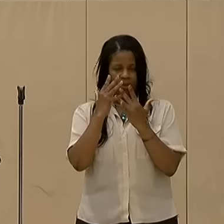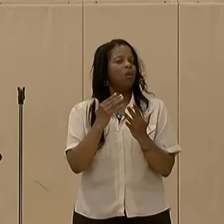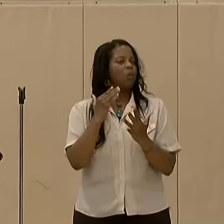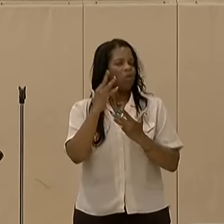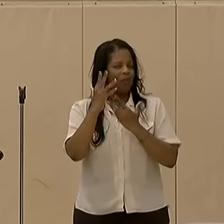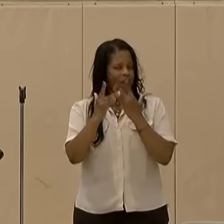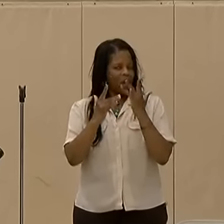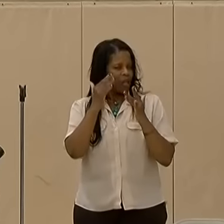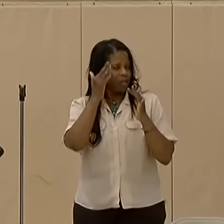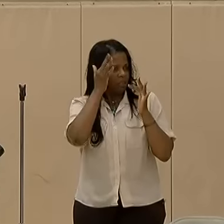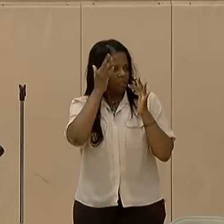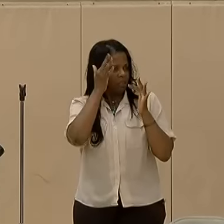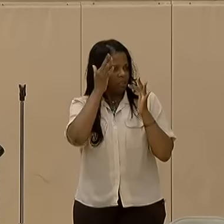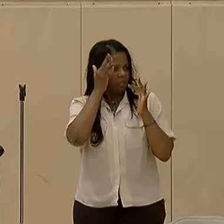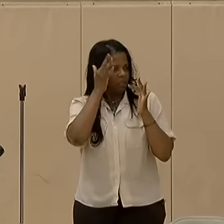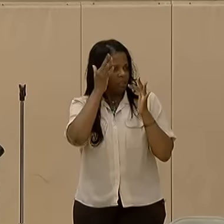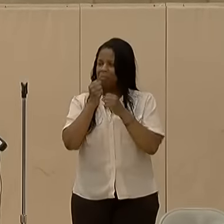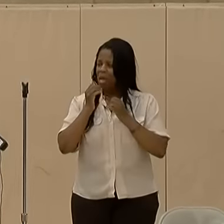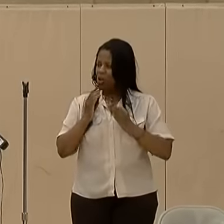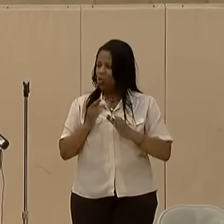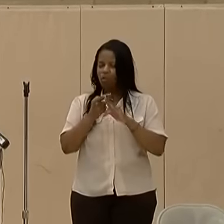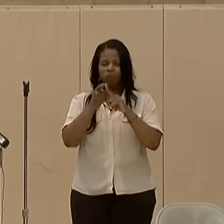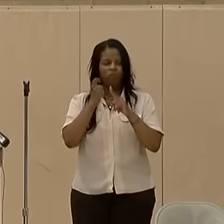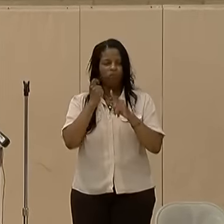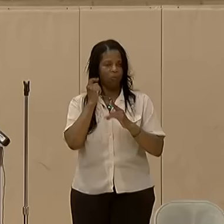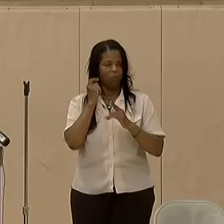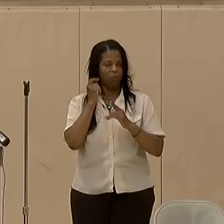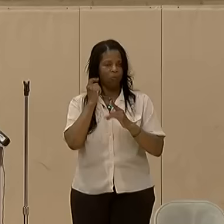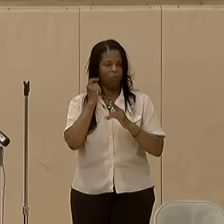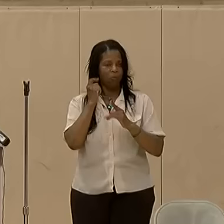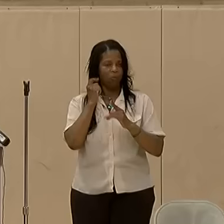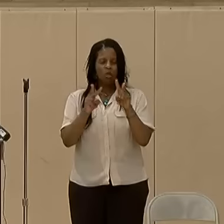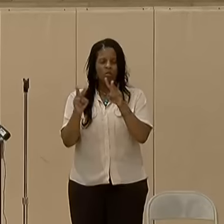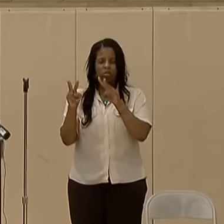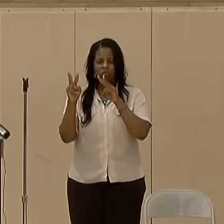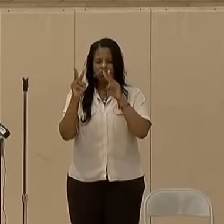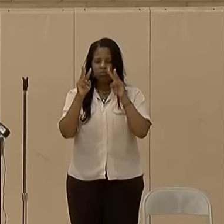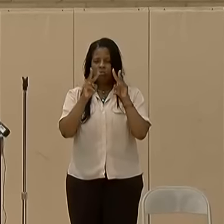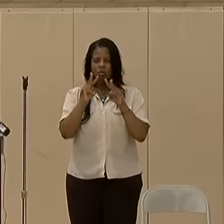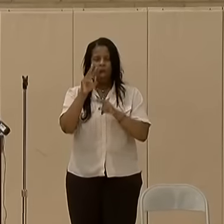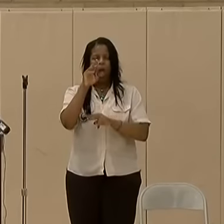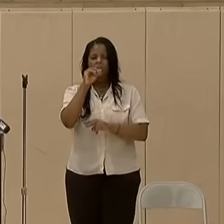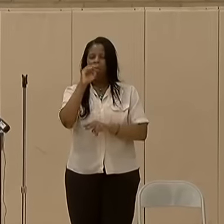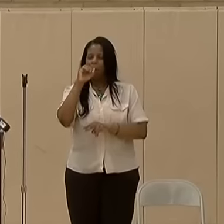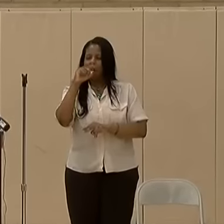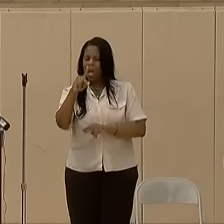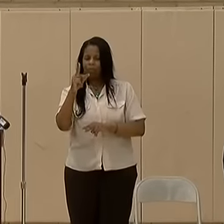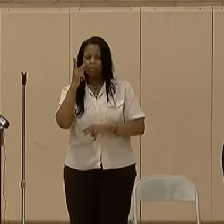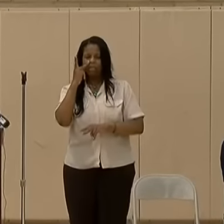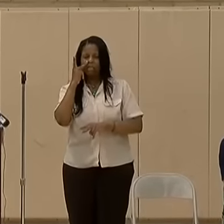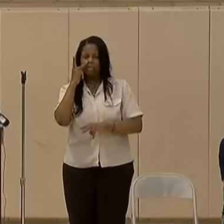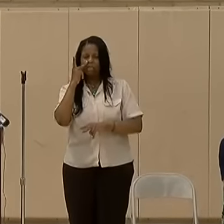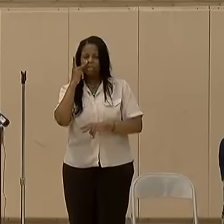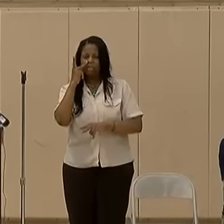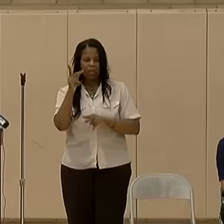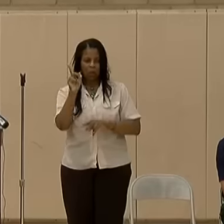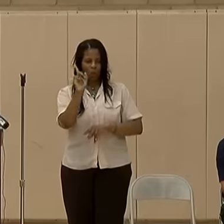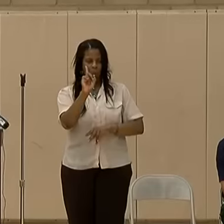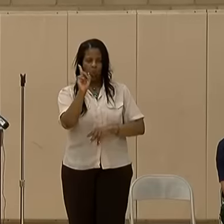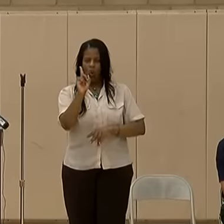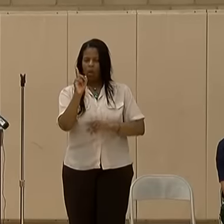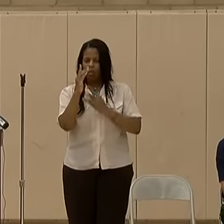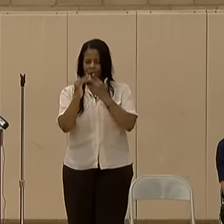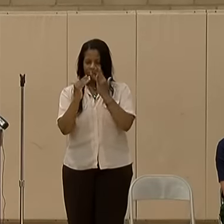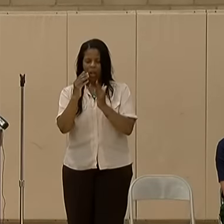the instant commanders from fire, that are looking at the map and seeing where the fire is going, and we turn to the